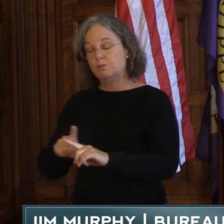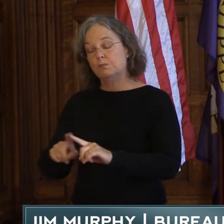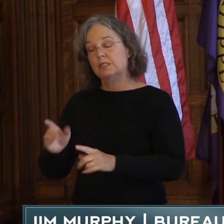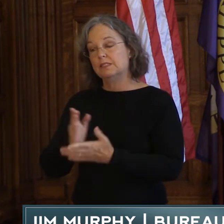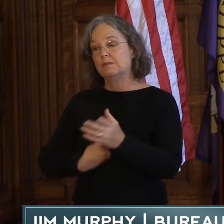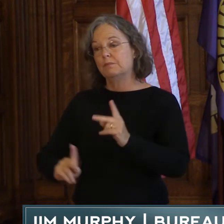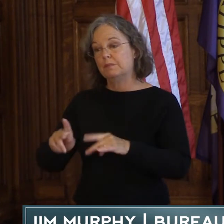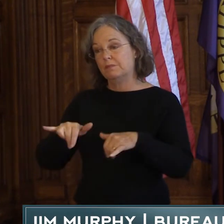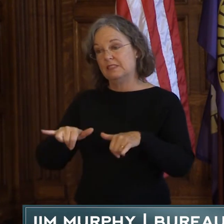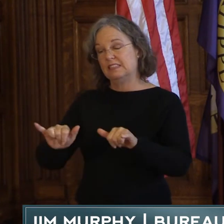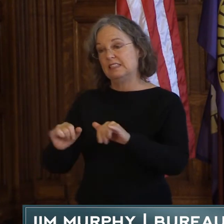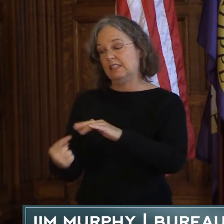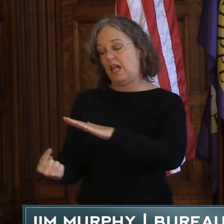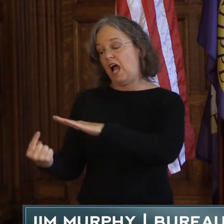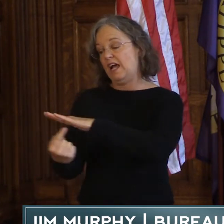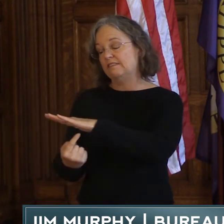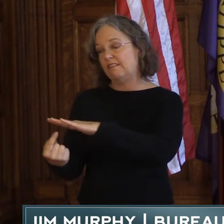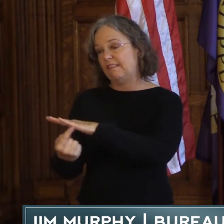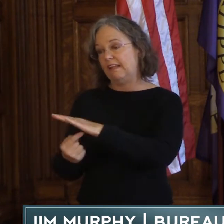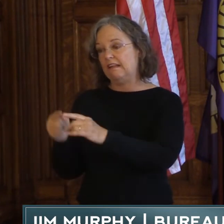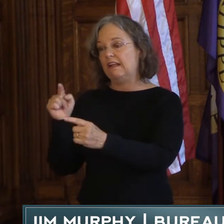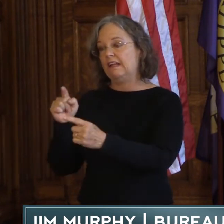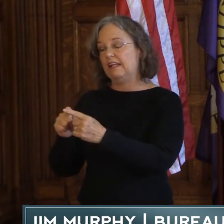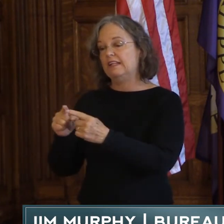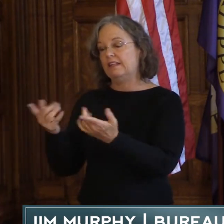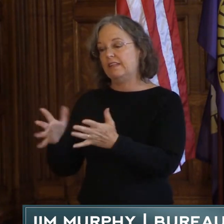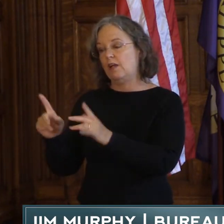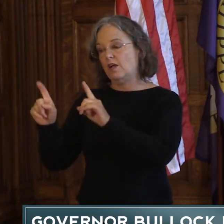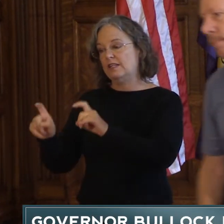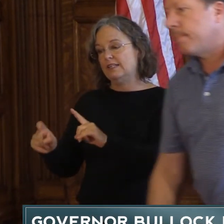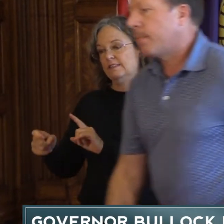test free of the virus. So thanks for the question.